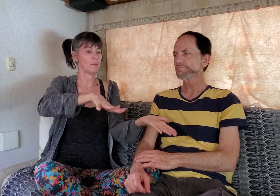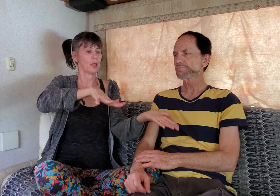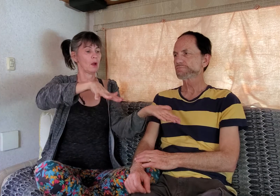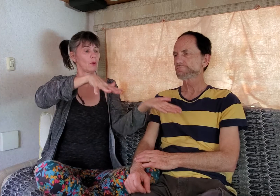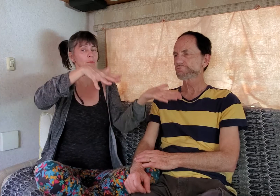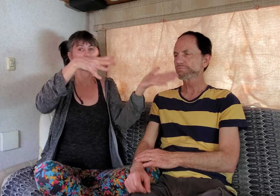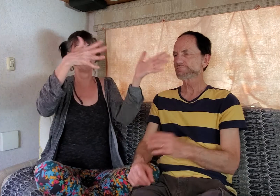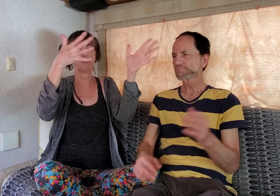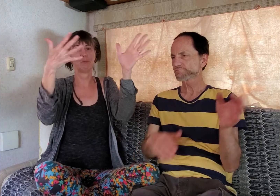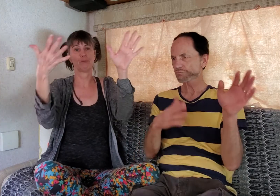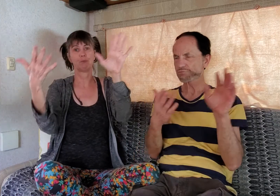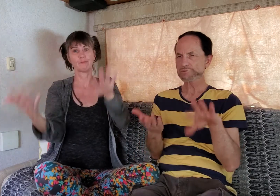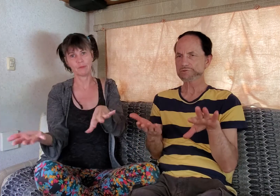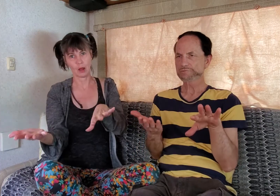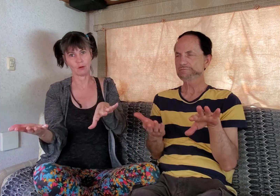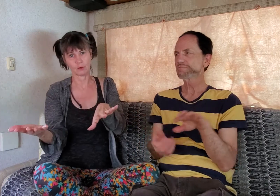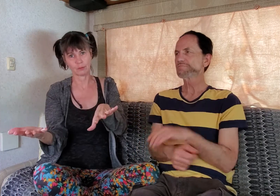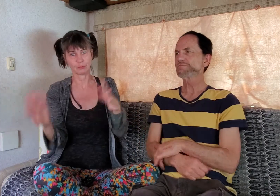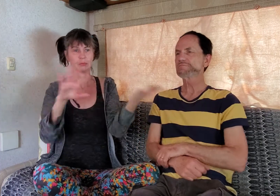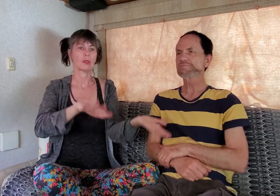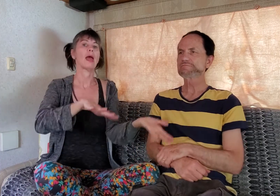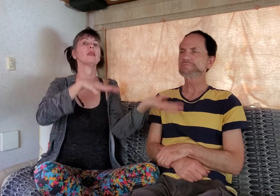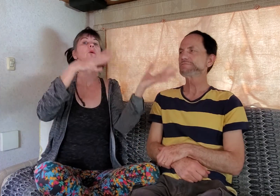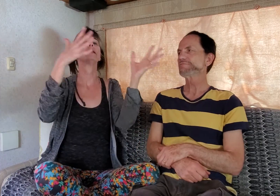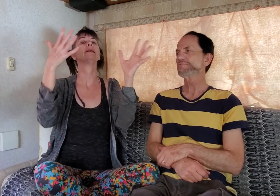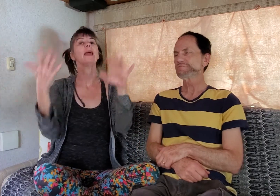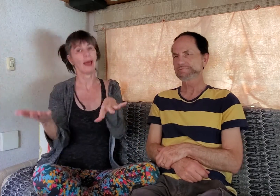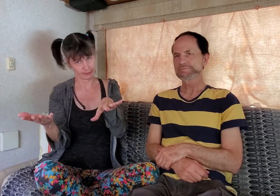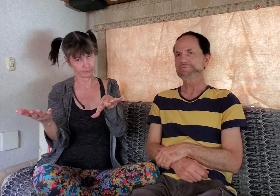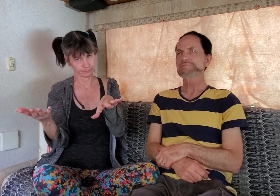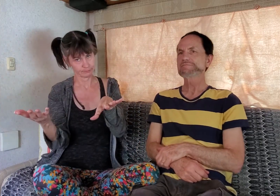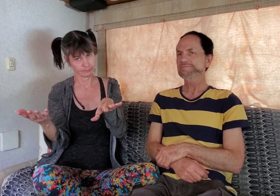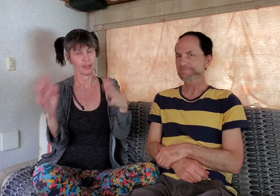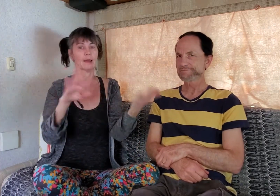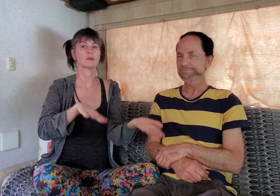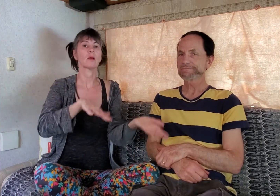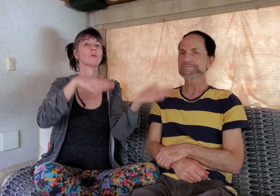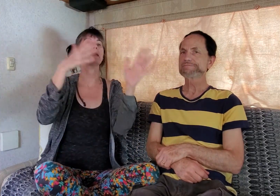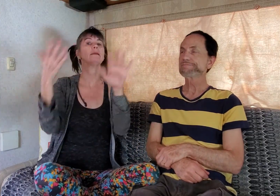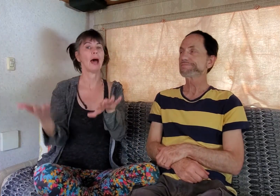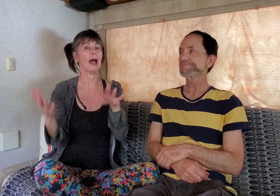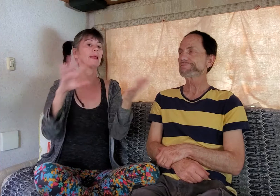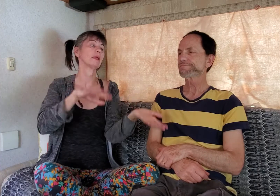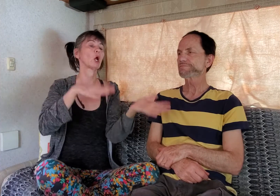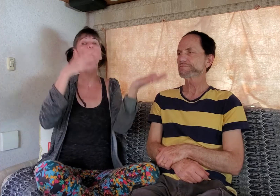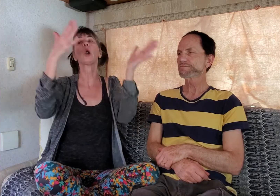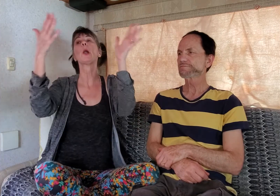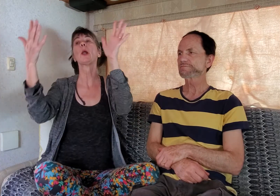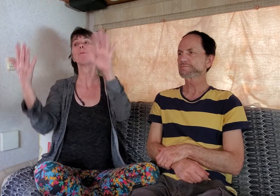bear would fall over and it would die. Yeah, so that would be dying.